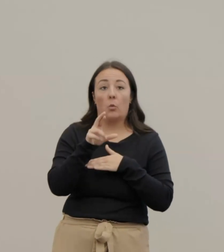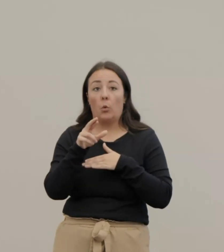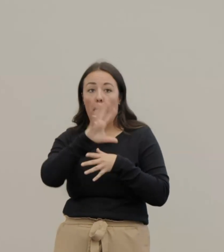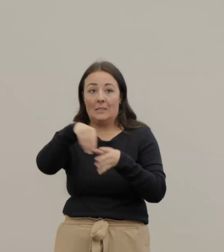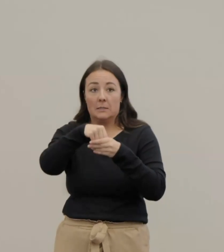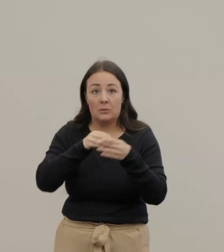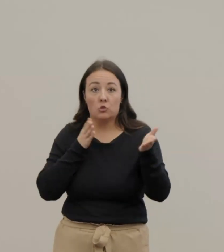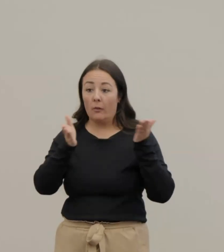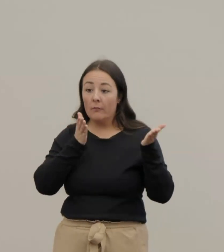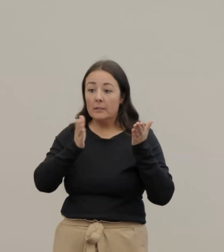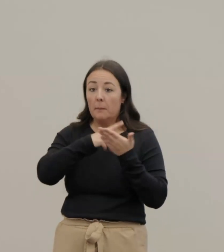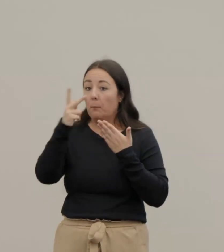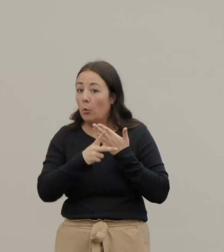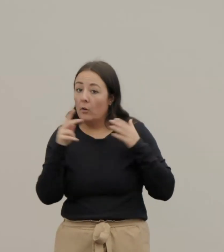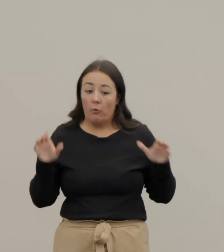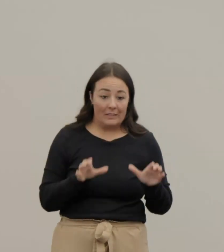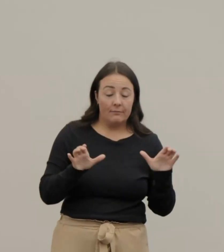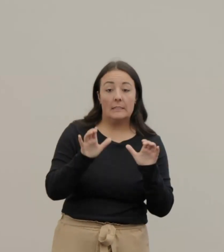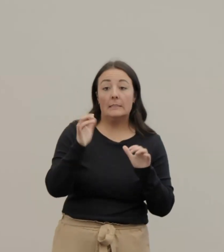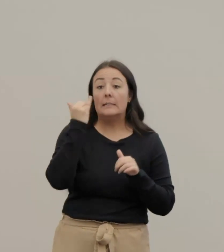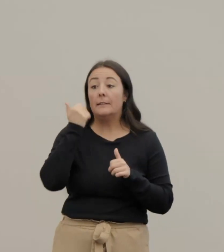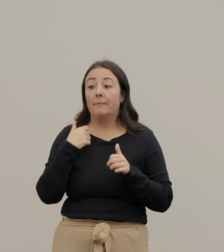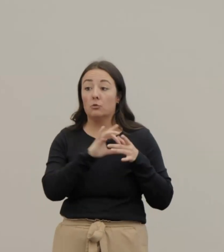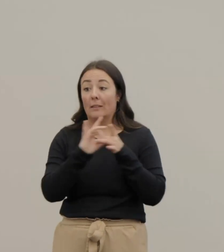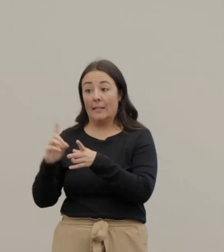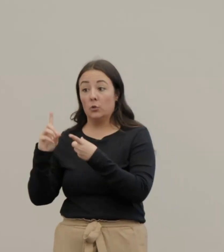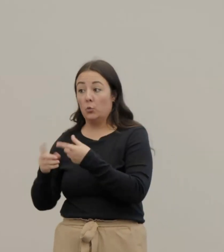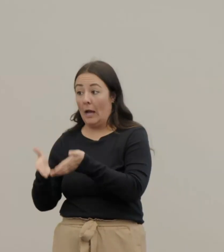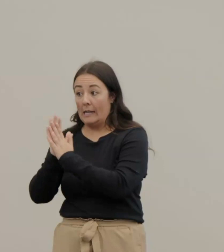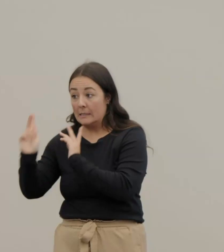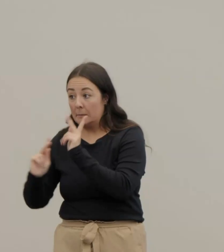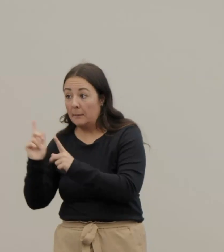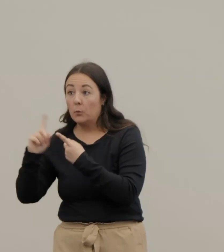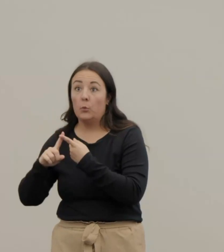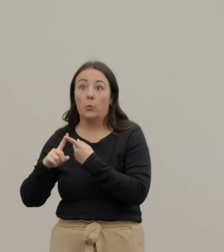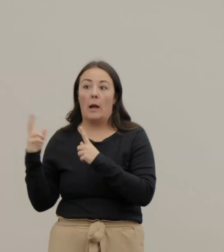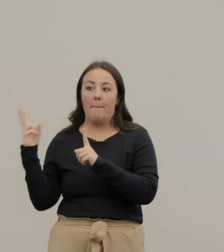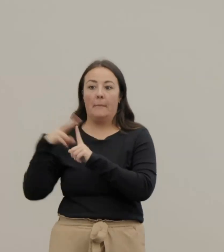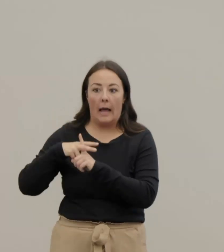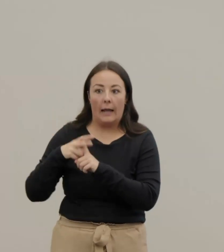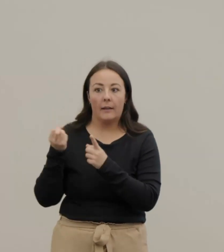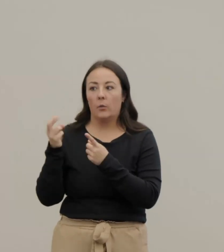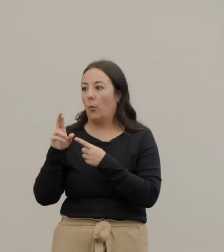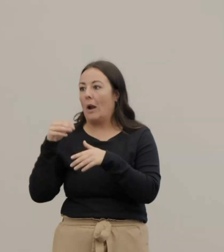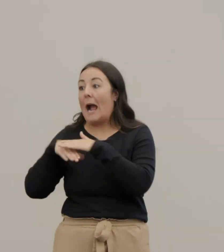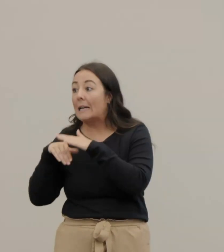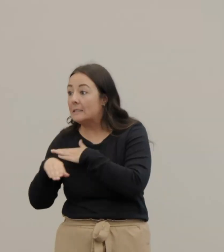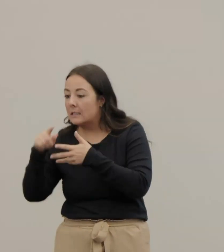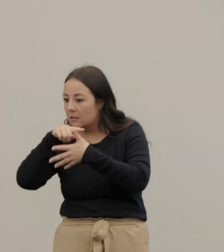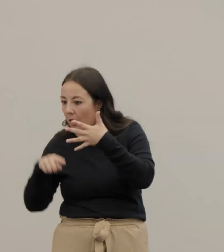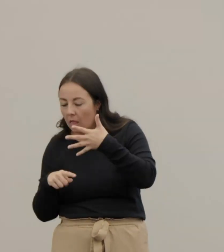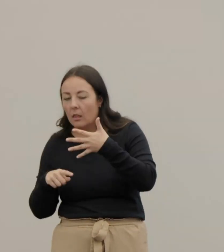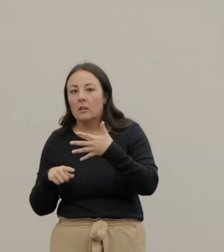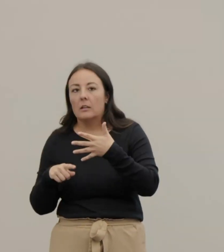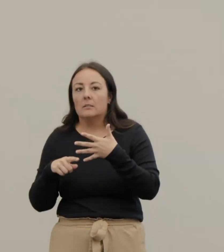So anything that is related to asking people to apply for any or access any of this,